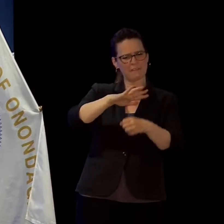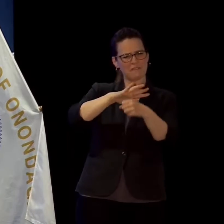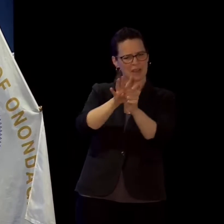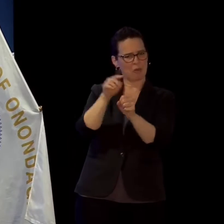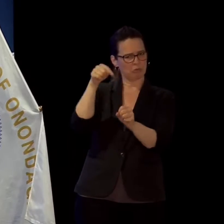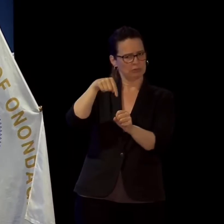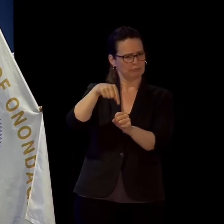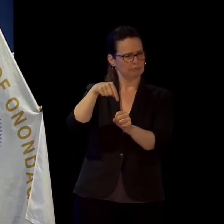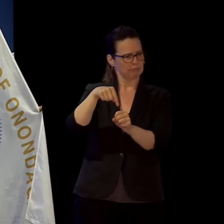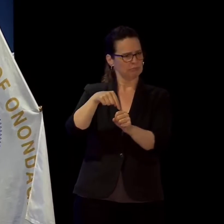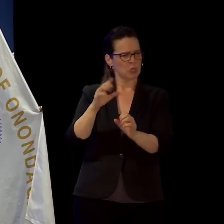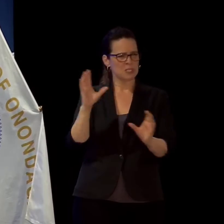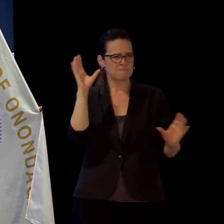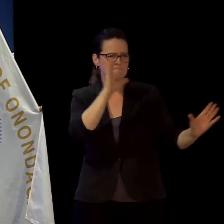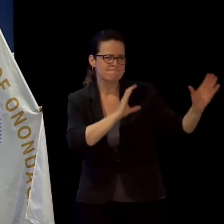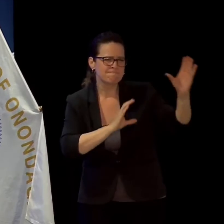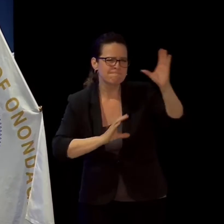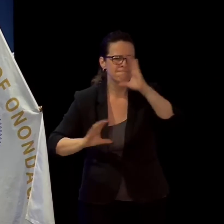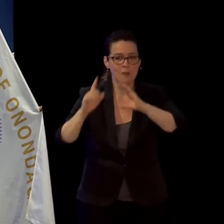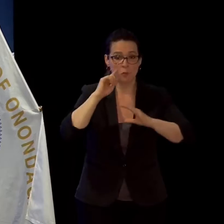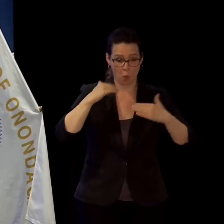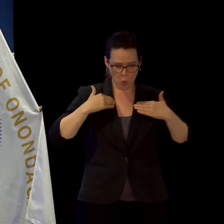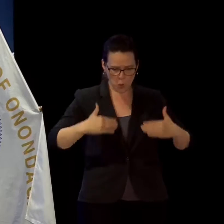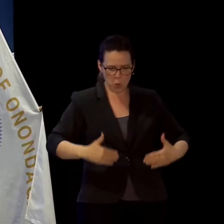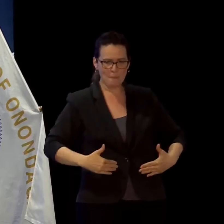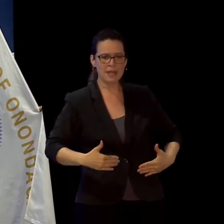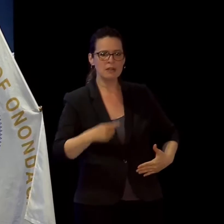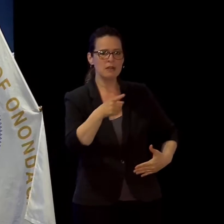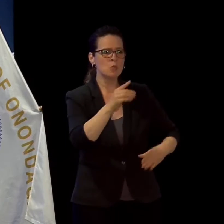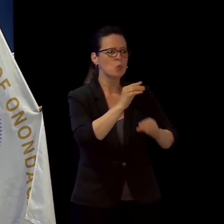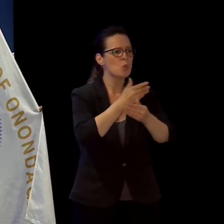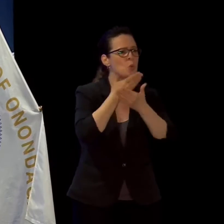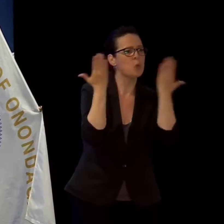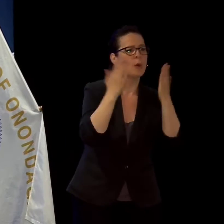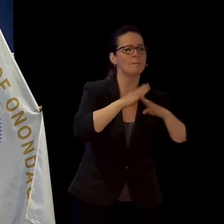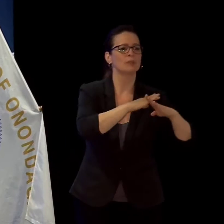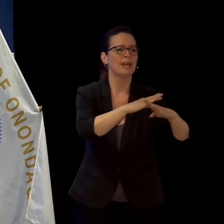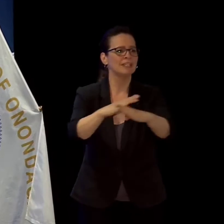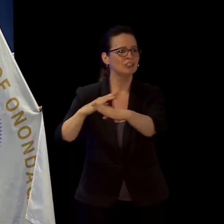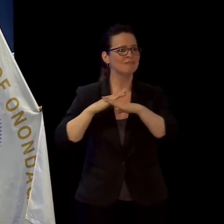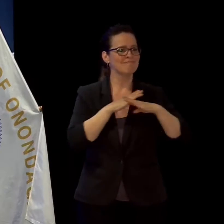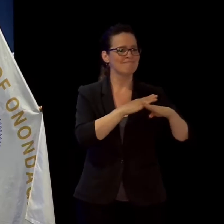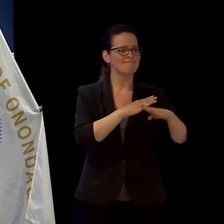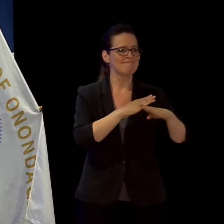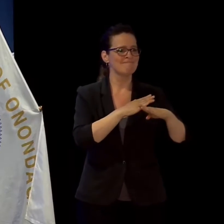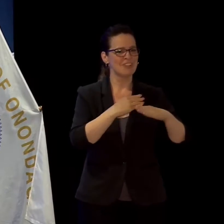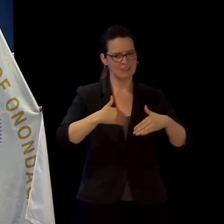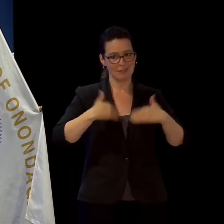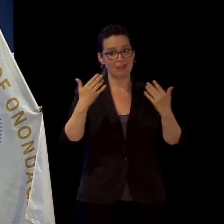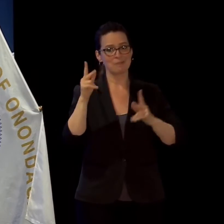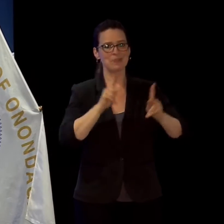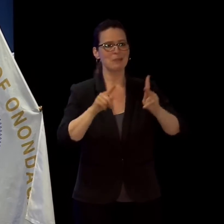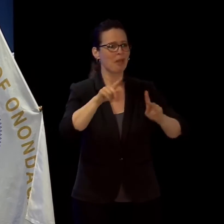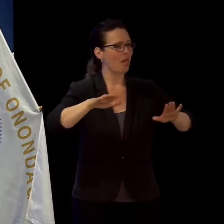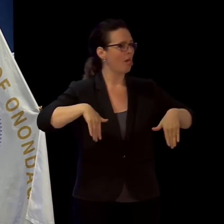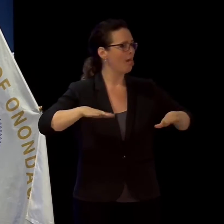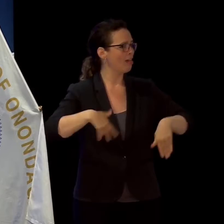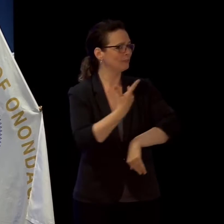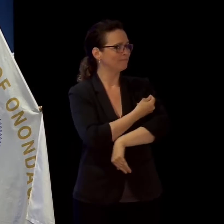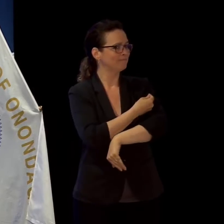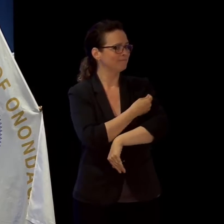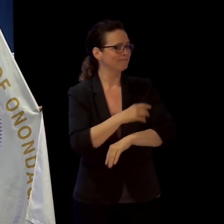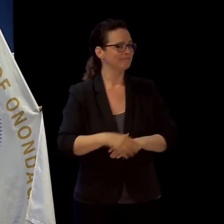Looking at hospitalizations, actually going in the right direction here today. 54 hospitalizations. We have 11 of our residents in the